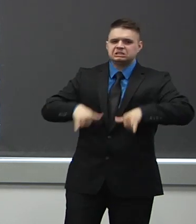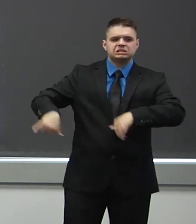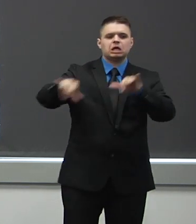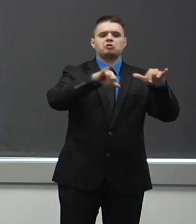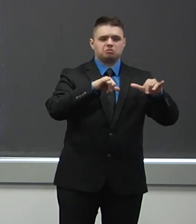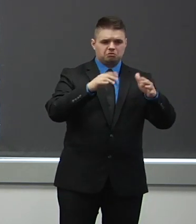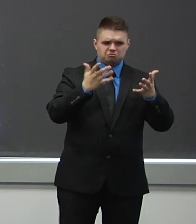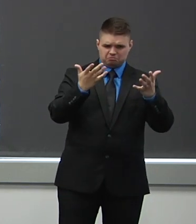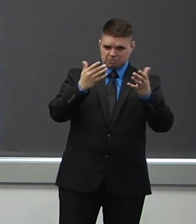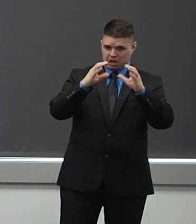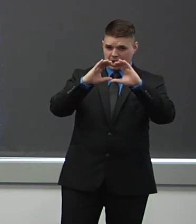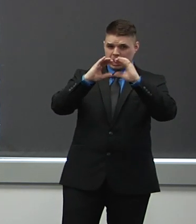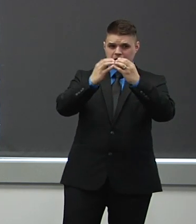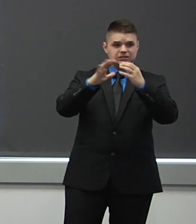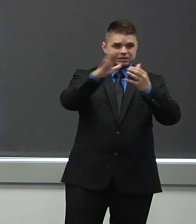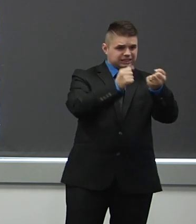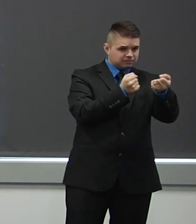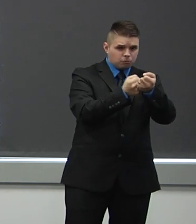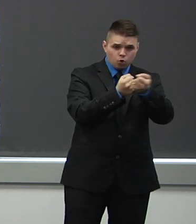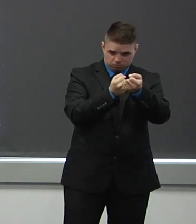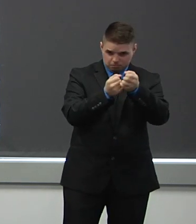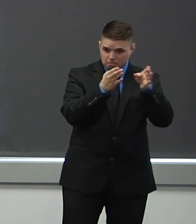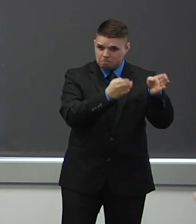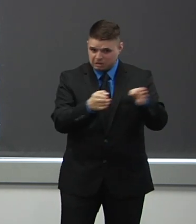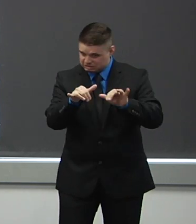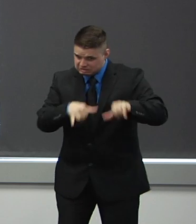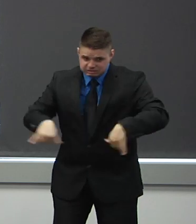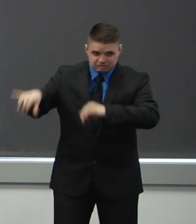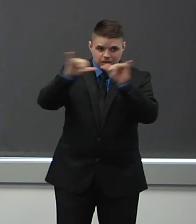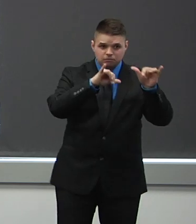are structured or what the day looks like in terms of student